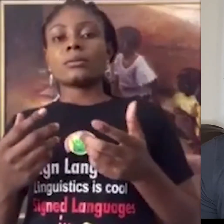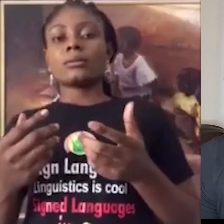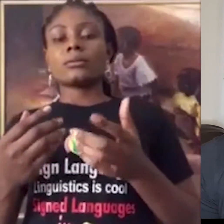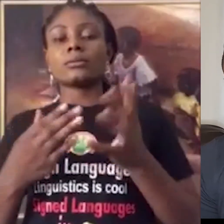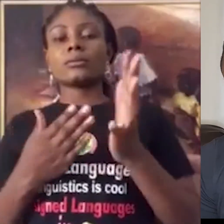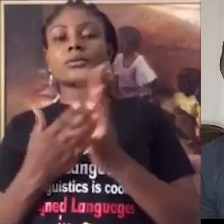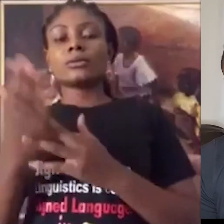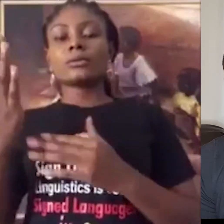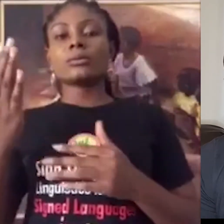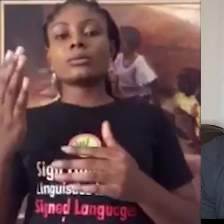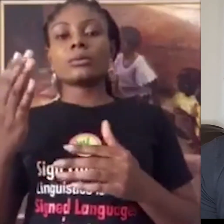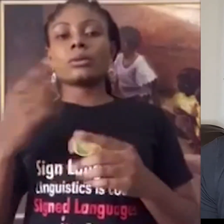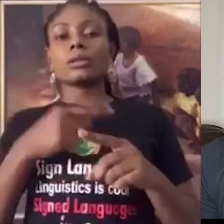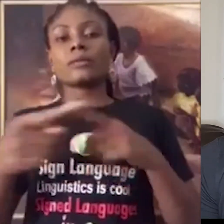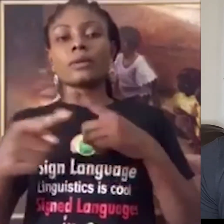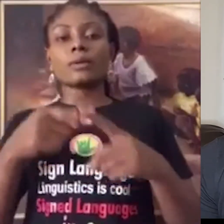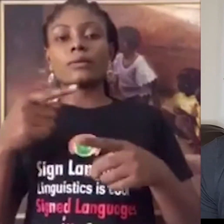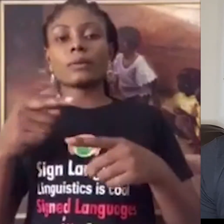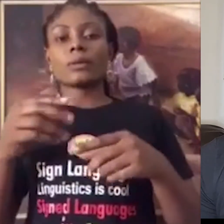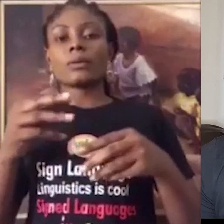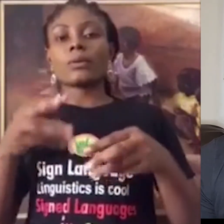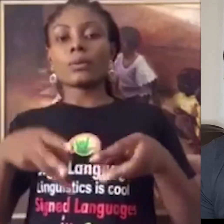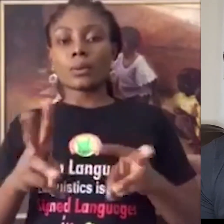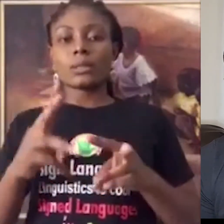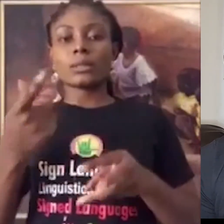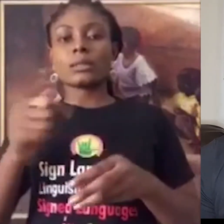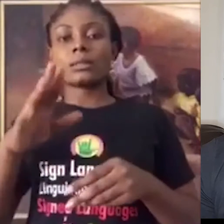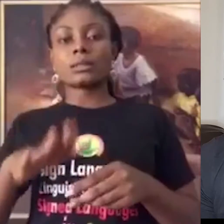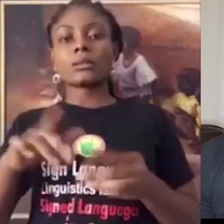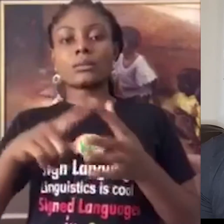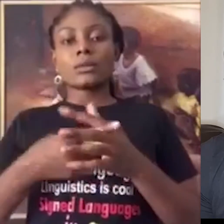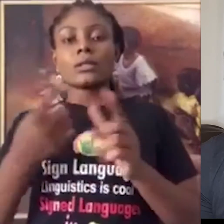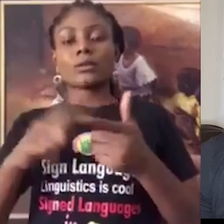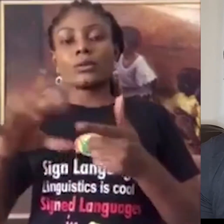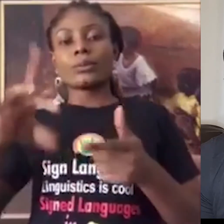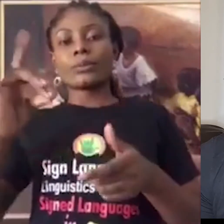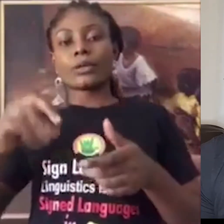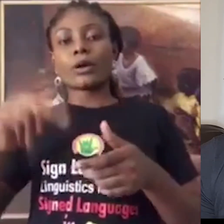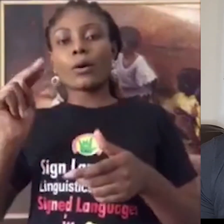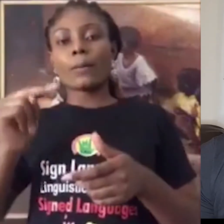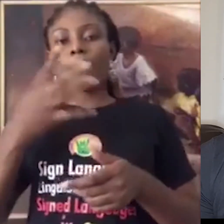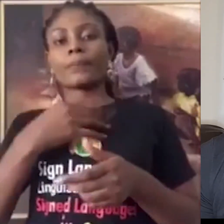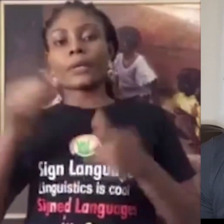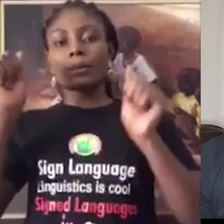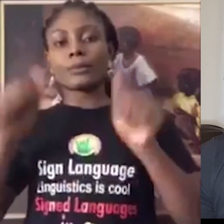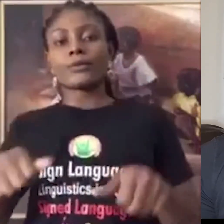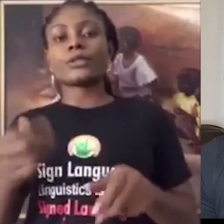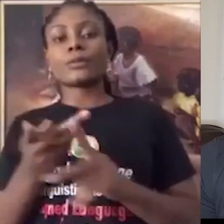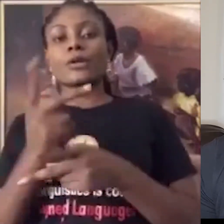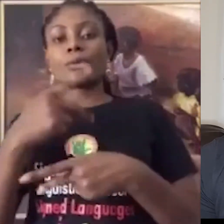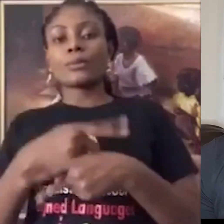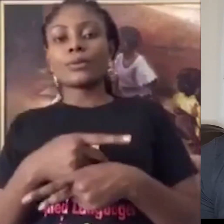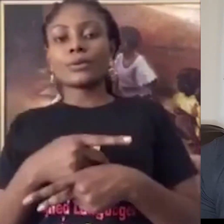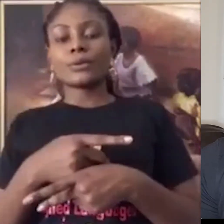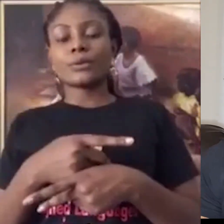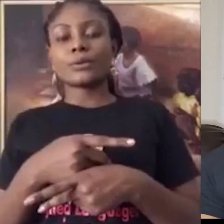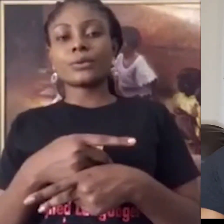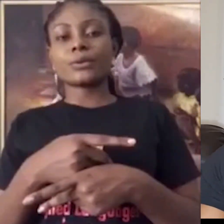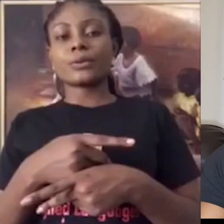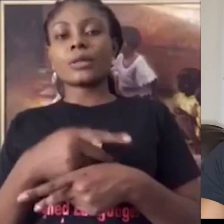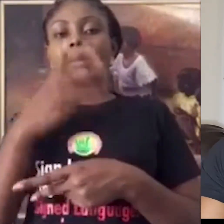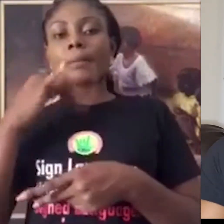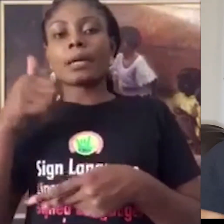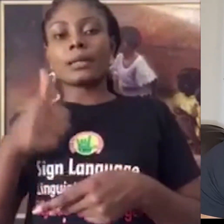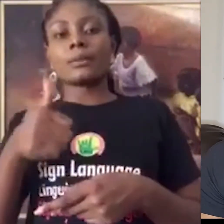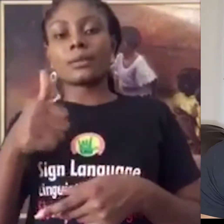whatever cooing method that the child begins to pick up and possibly produce